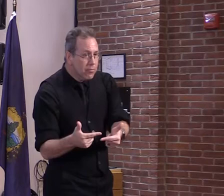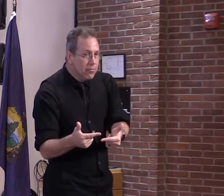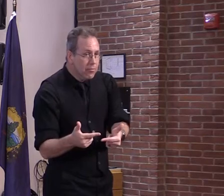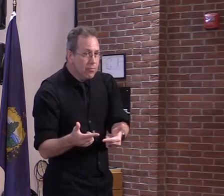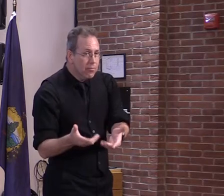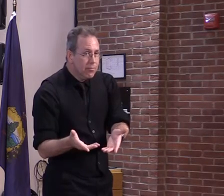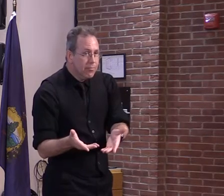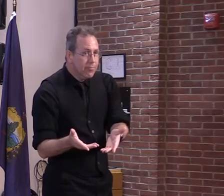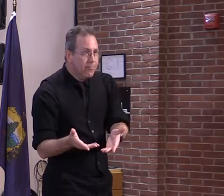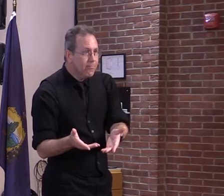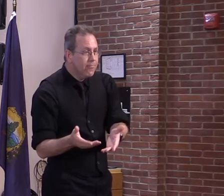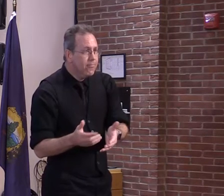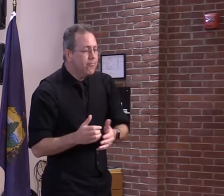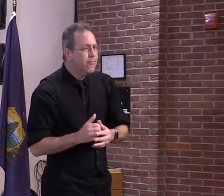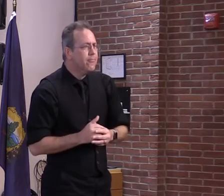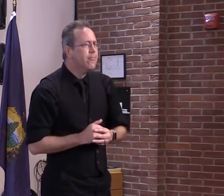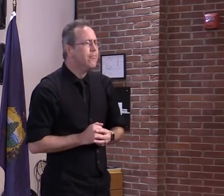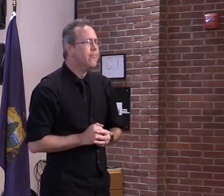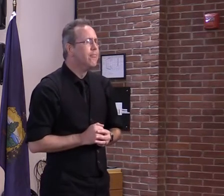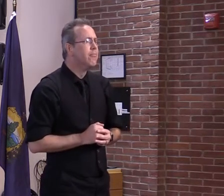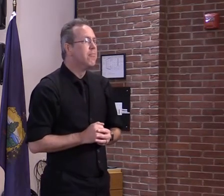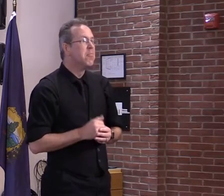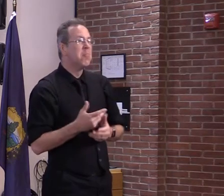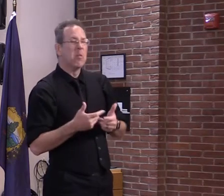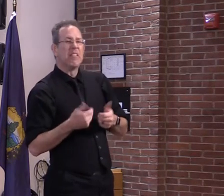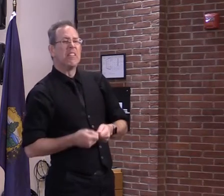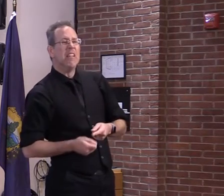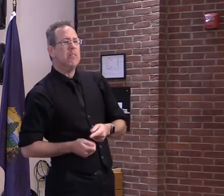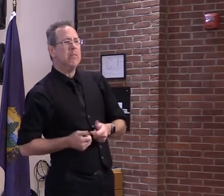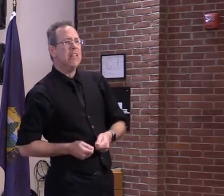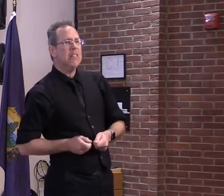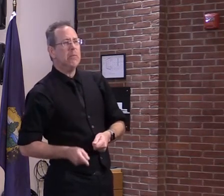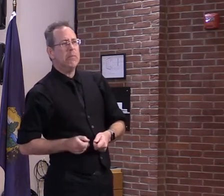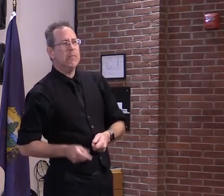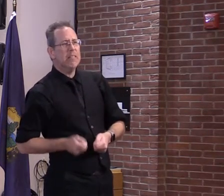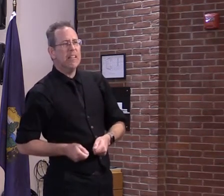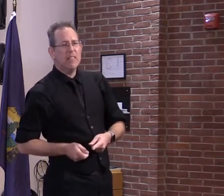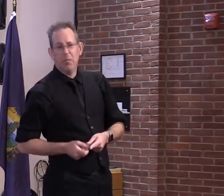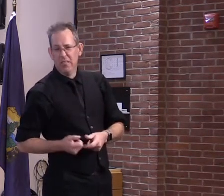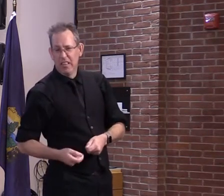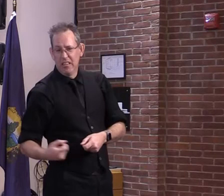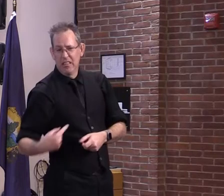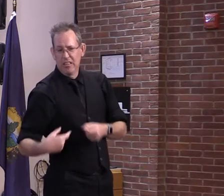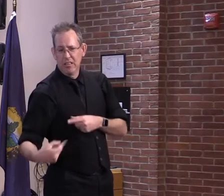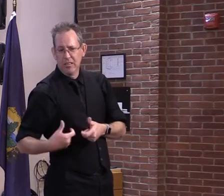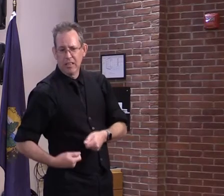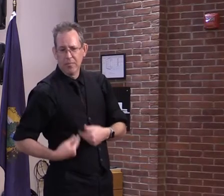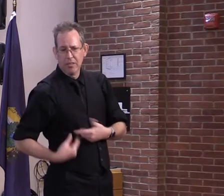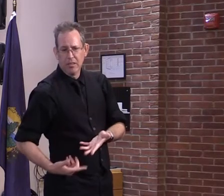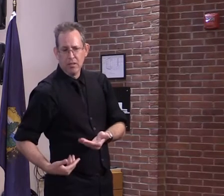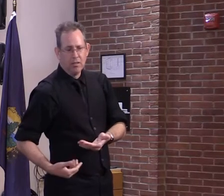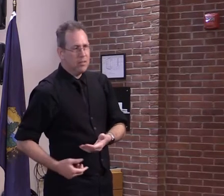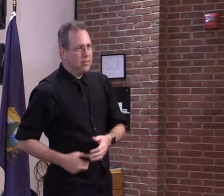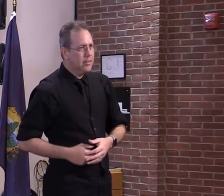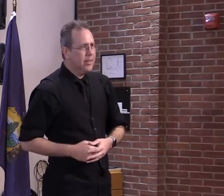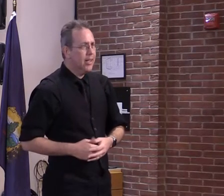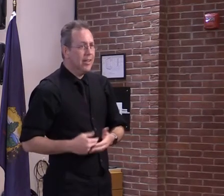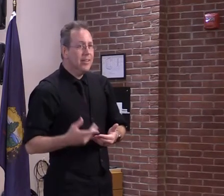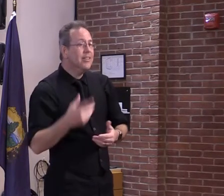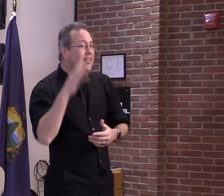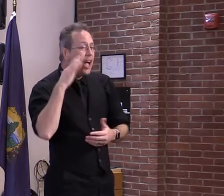Maybe he could text the question to you. Oh, we got you now. We just heard some sound come